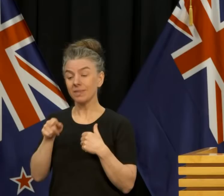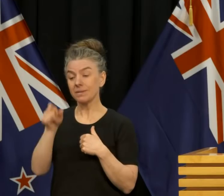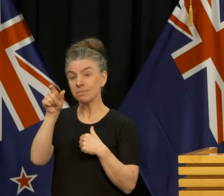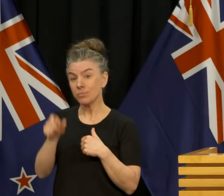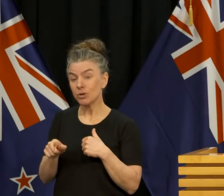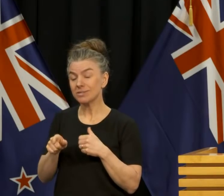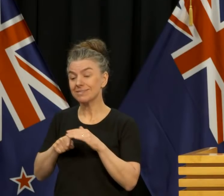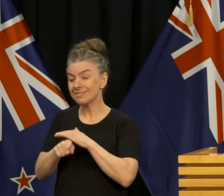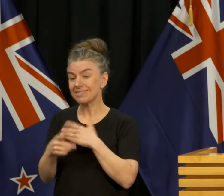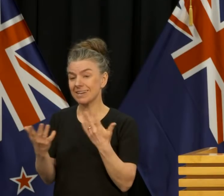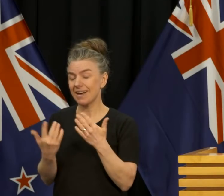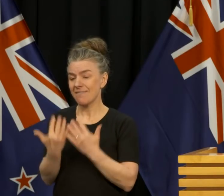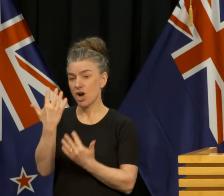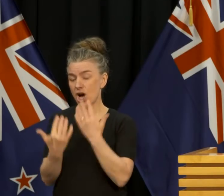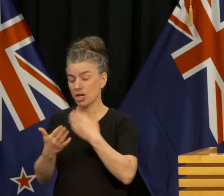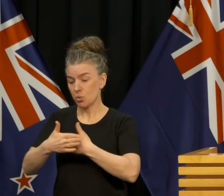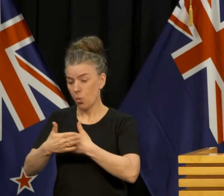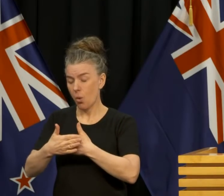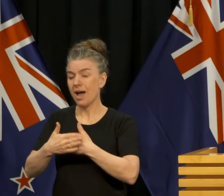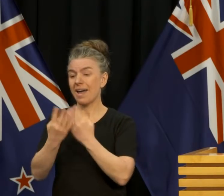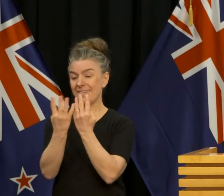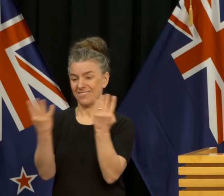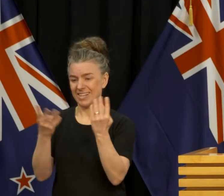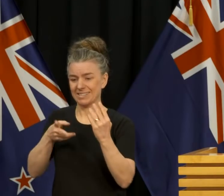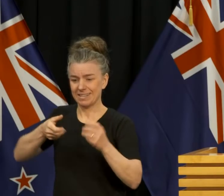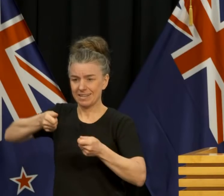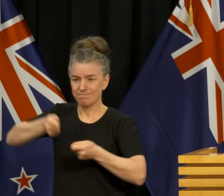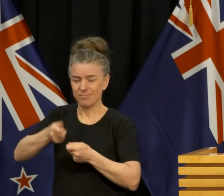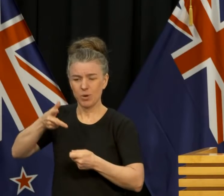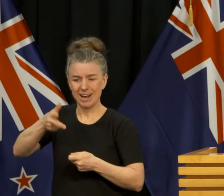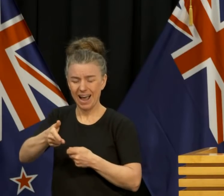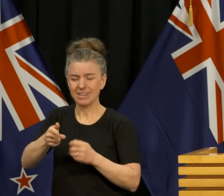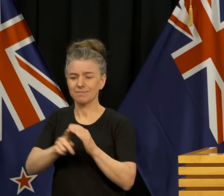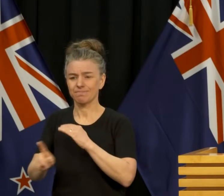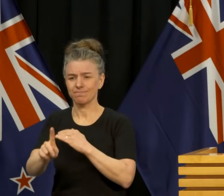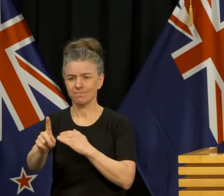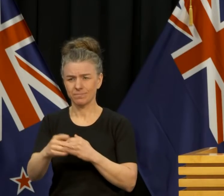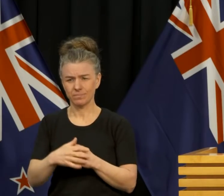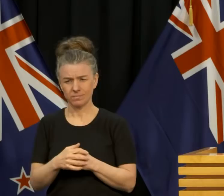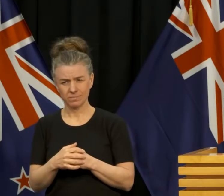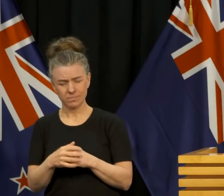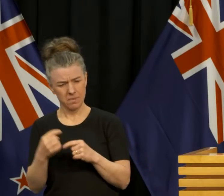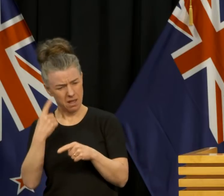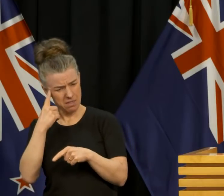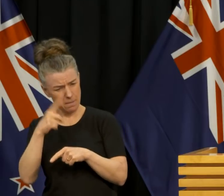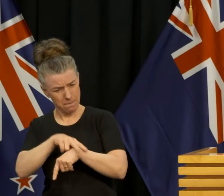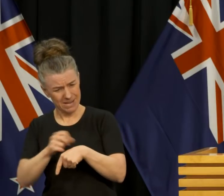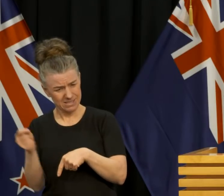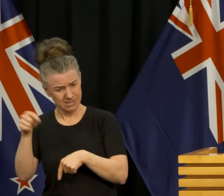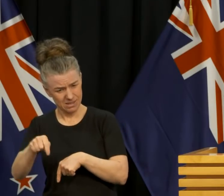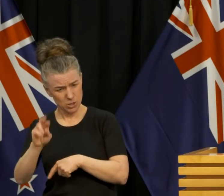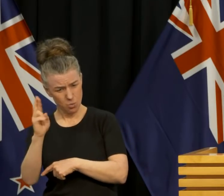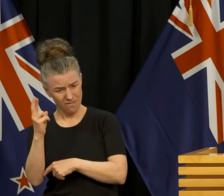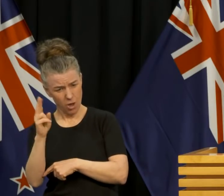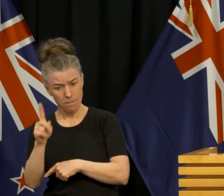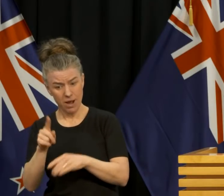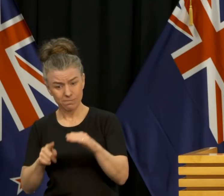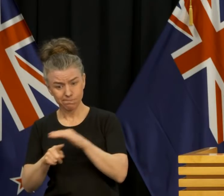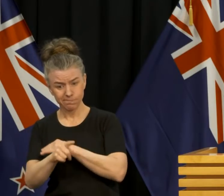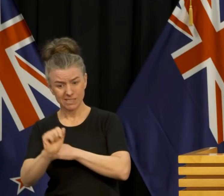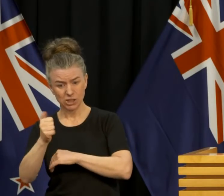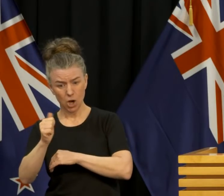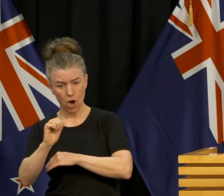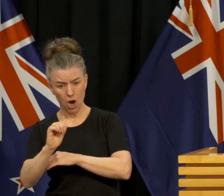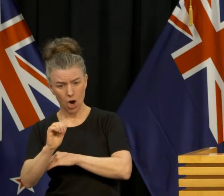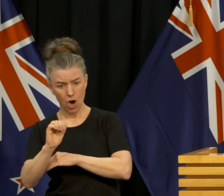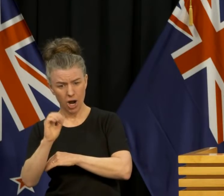cut through a fence. Wasn't the police supposed to be there from midnight, and this happened at 6 p.m? My understanding was at the time it happened that